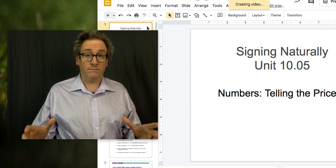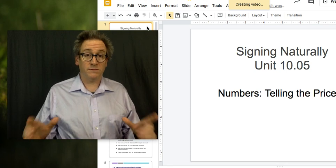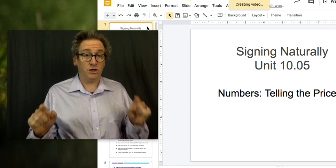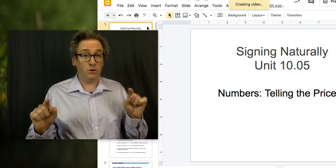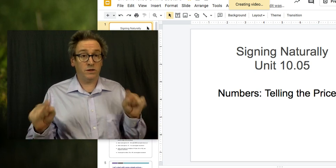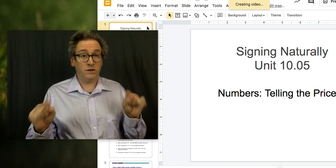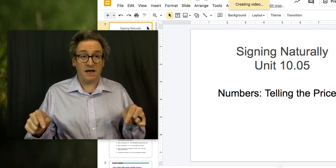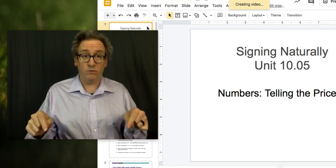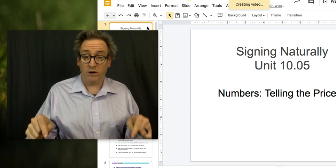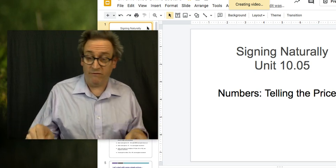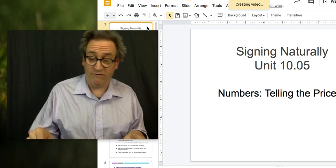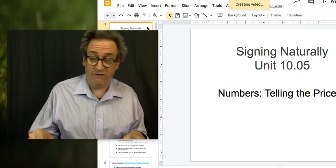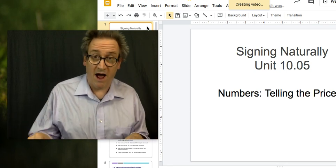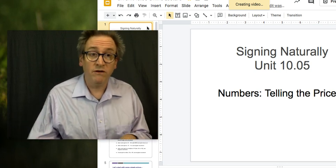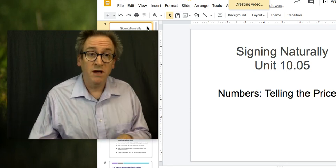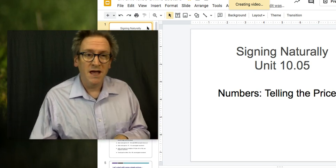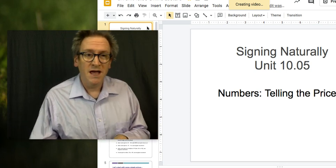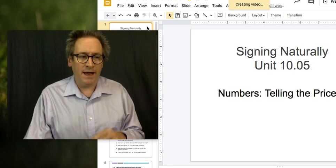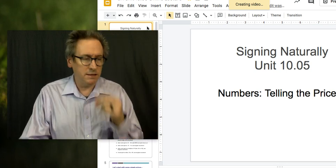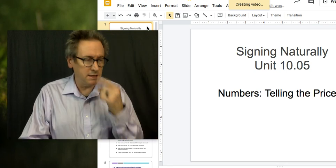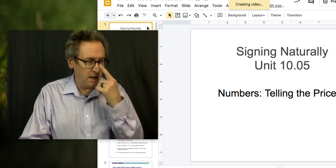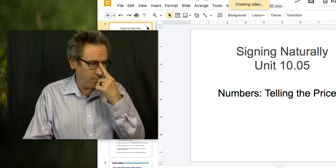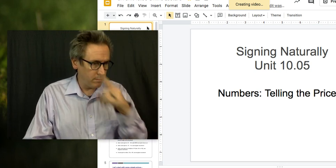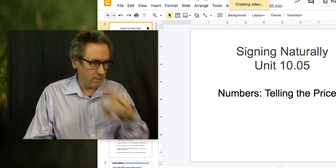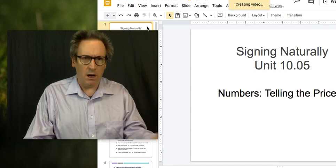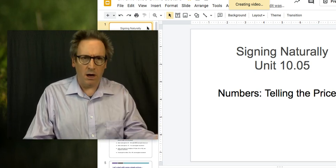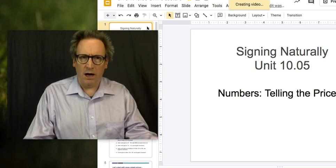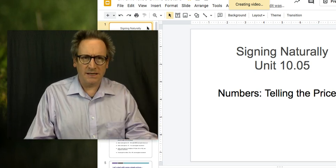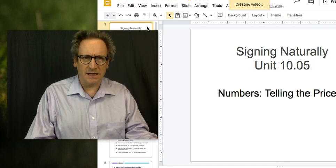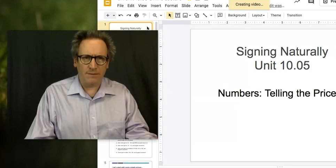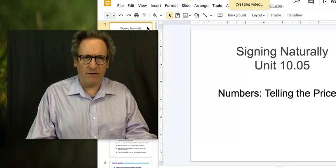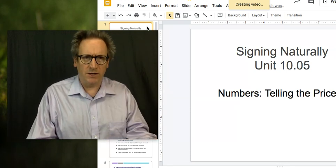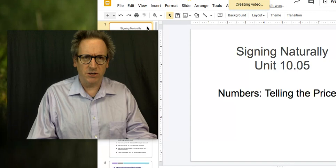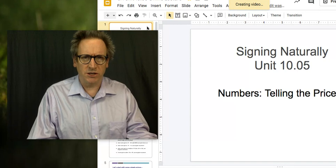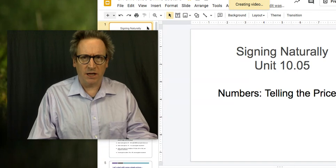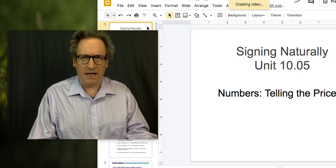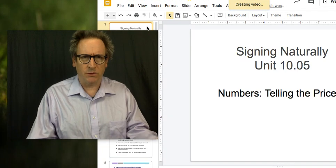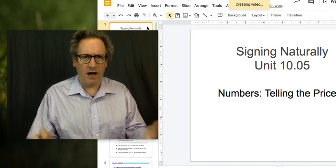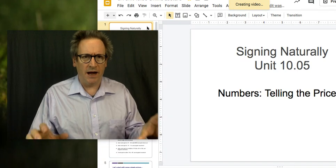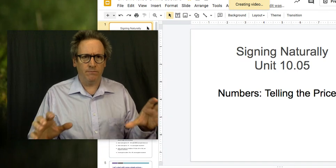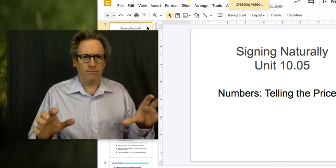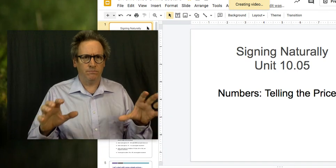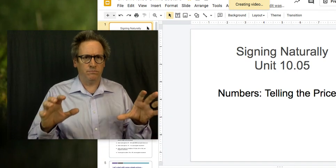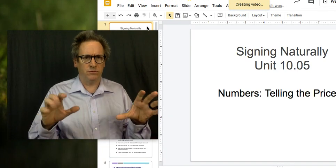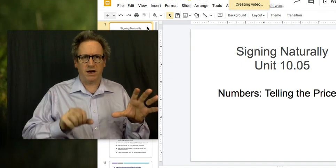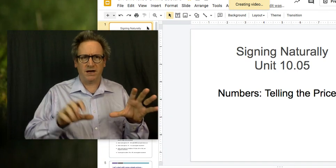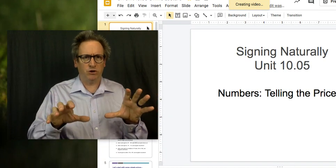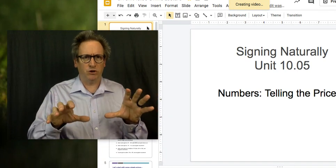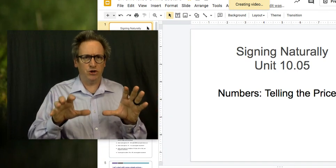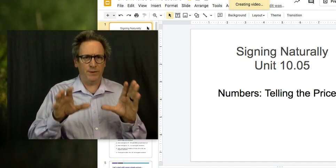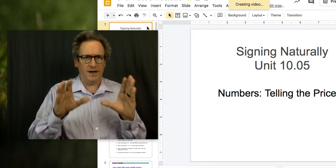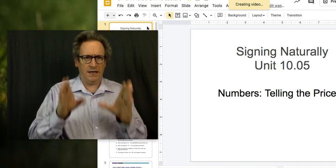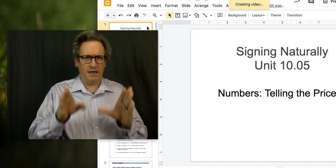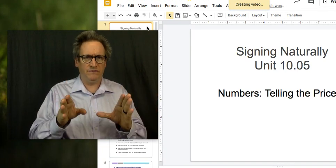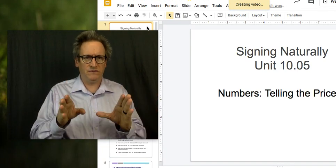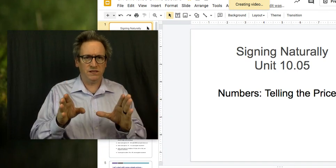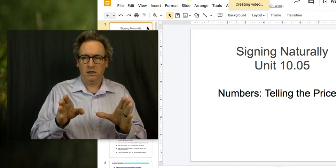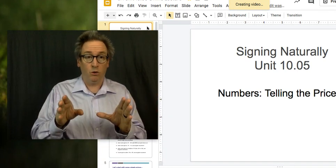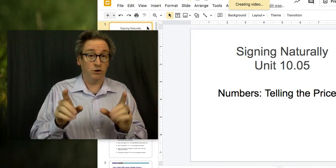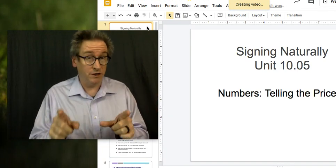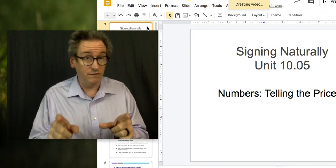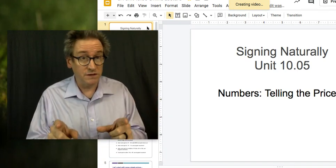Okay, so this is 10.5, and as I may have mentioned in the last one, I'm trying not to put too many